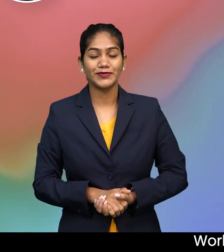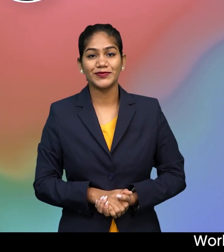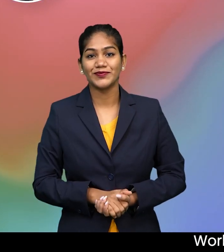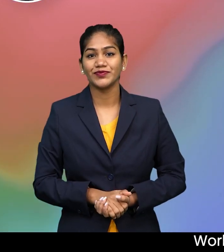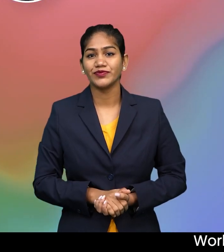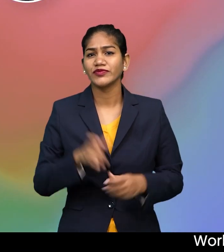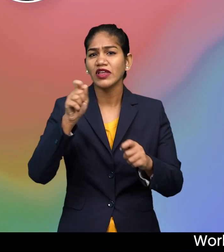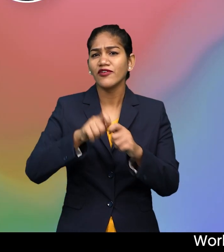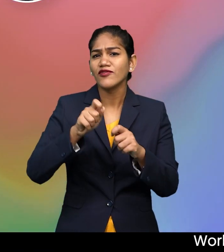Working age,